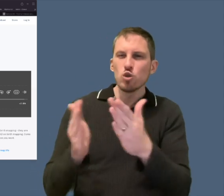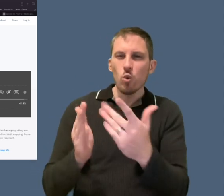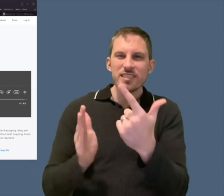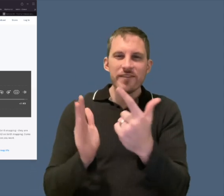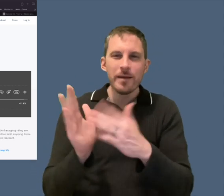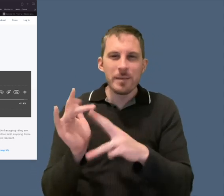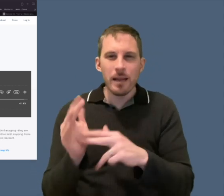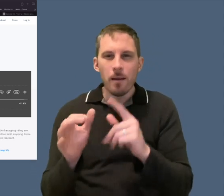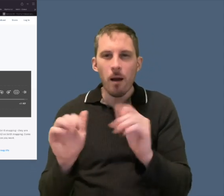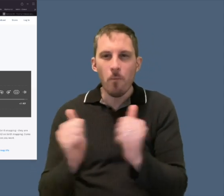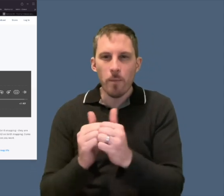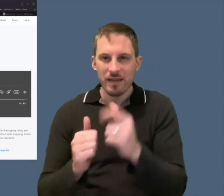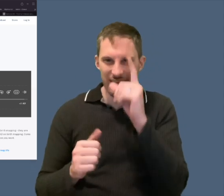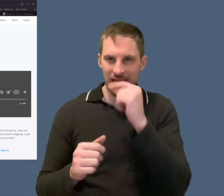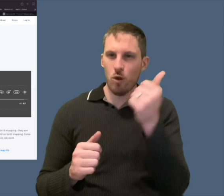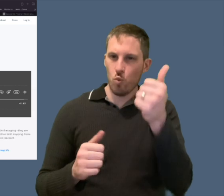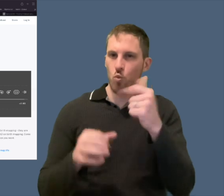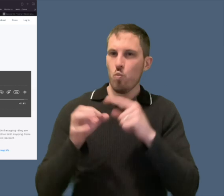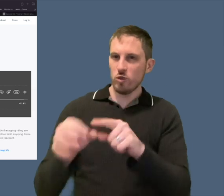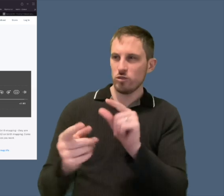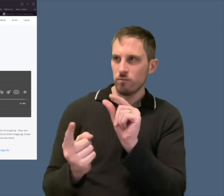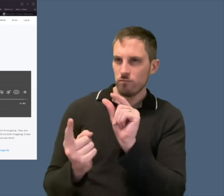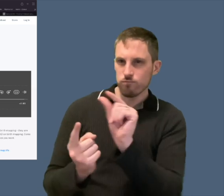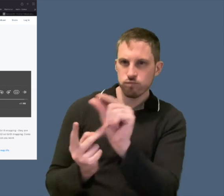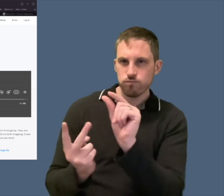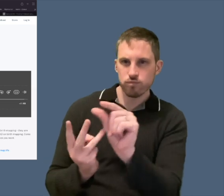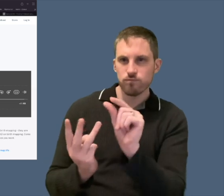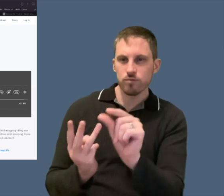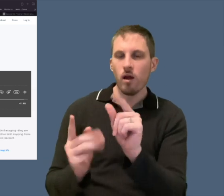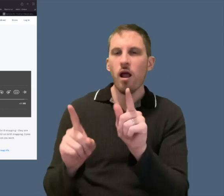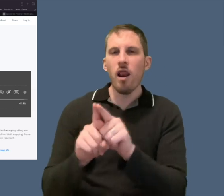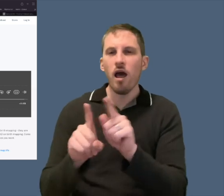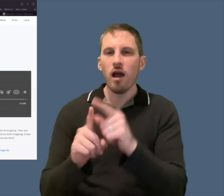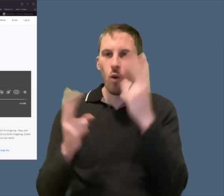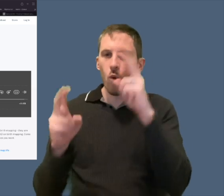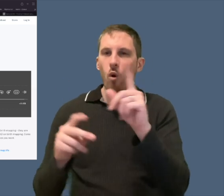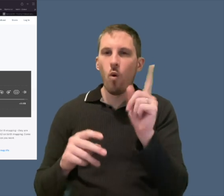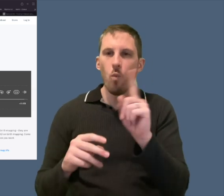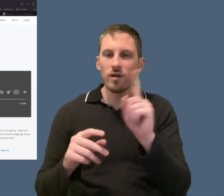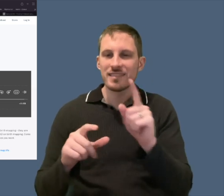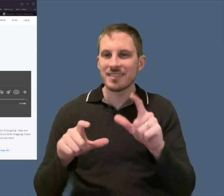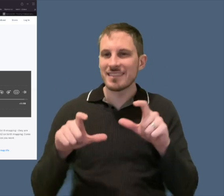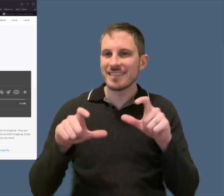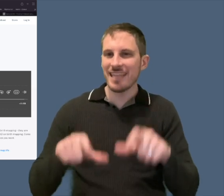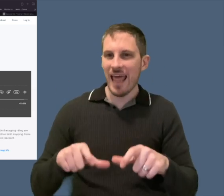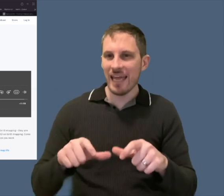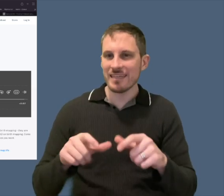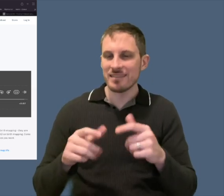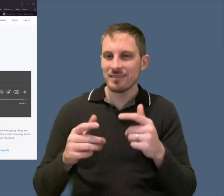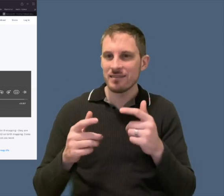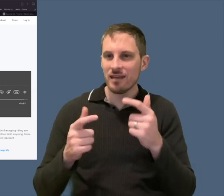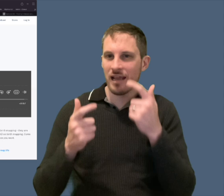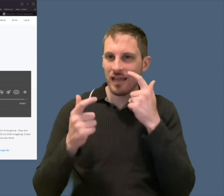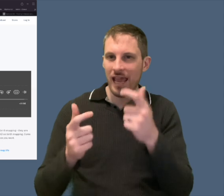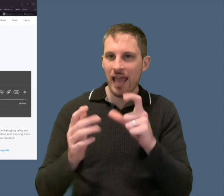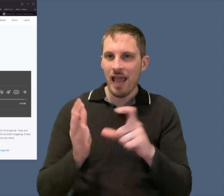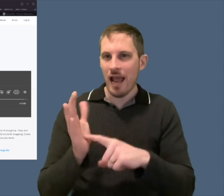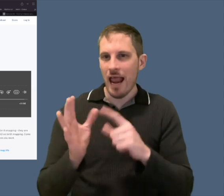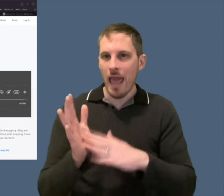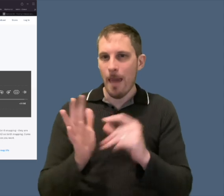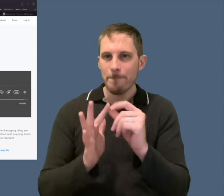this question. And one of the key questions they might ask is, what does delayed cord clamping mean in this